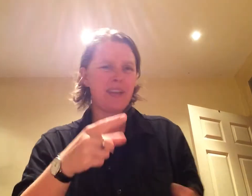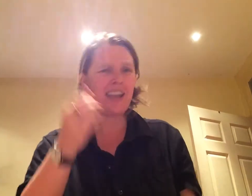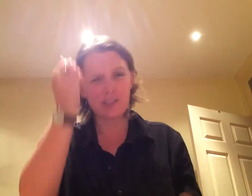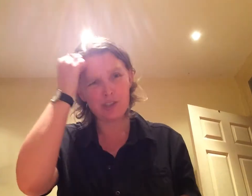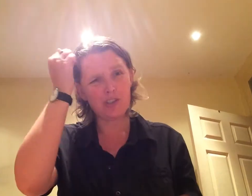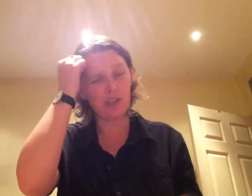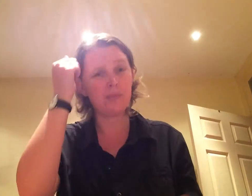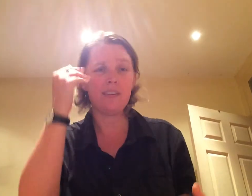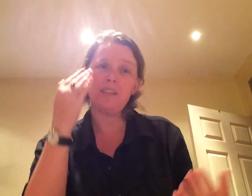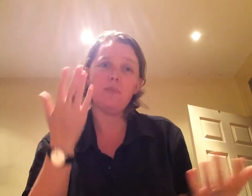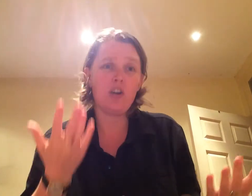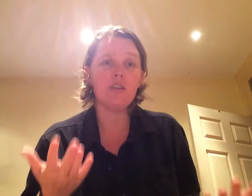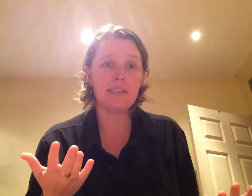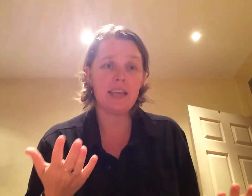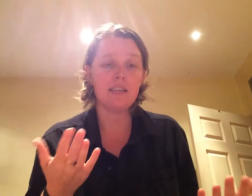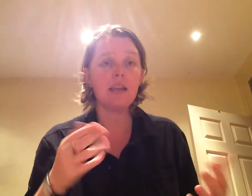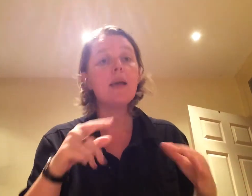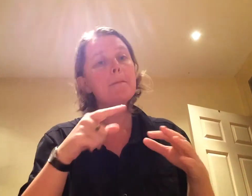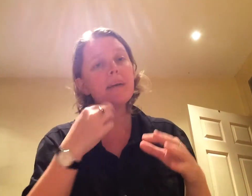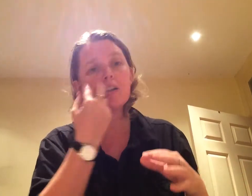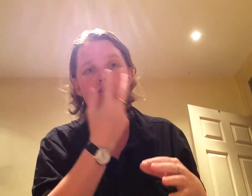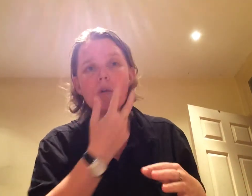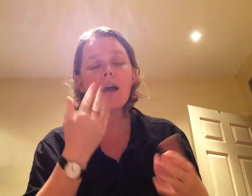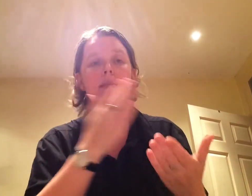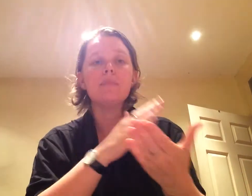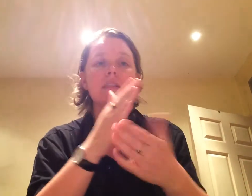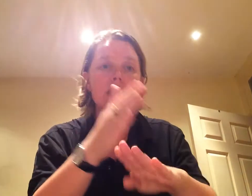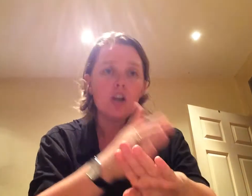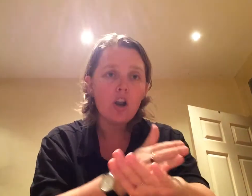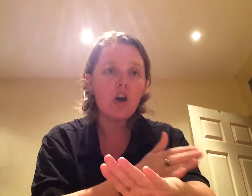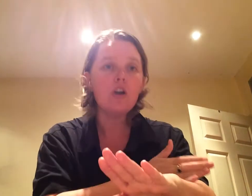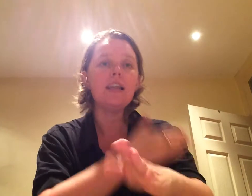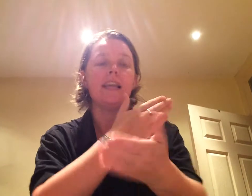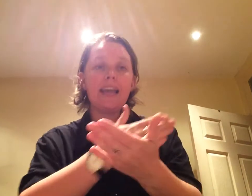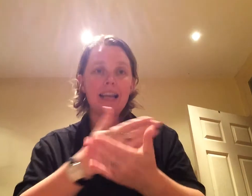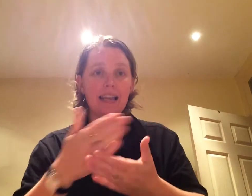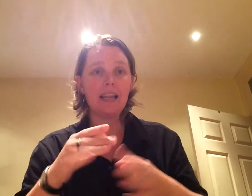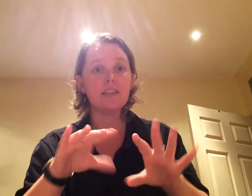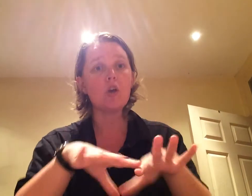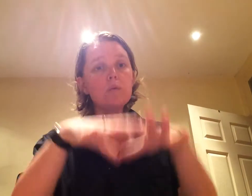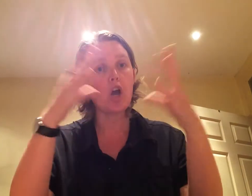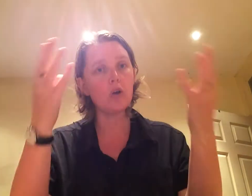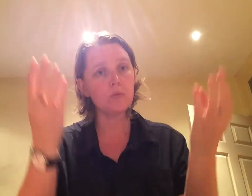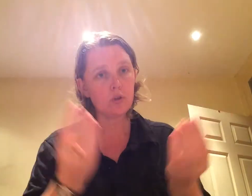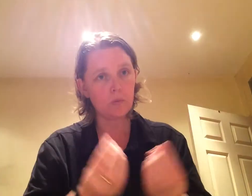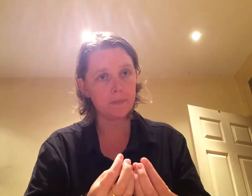That's just stupid and it's a little bit condescending. But you try and slowly and clearly. So